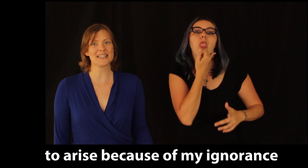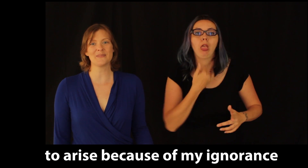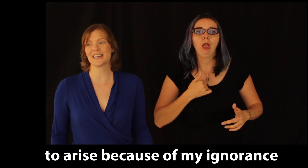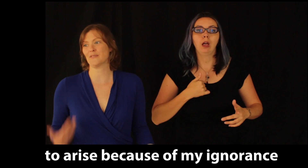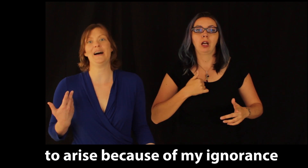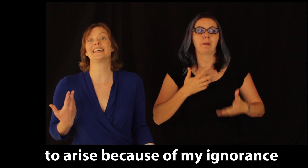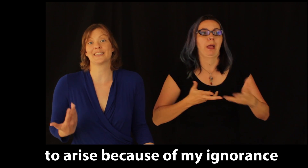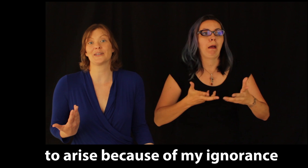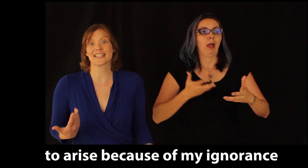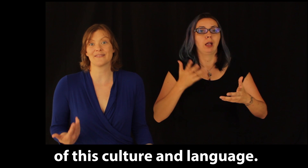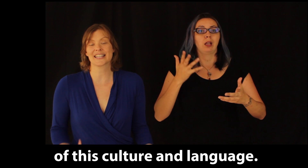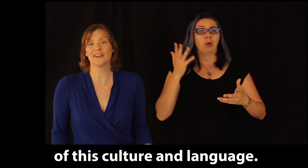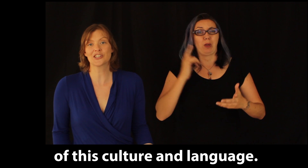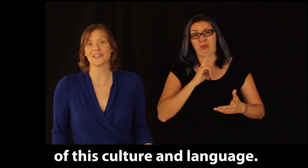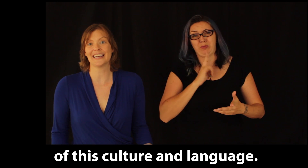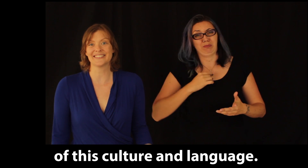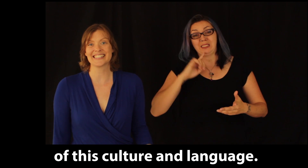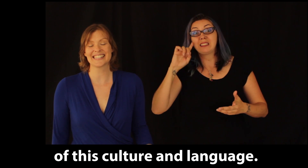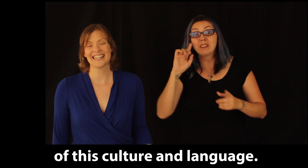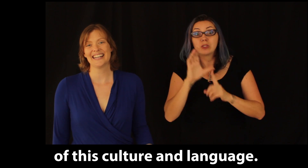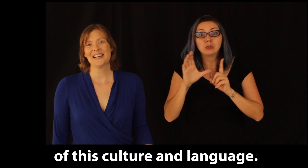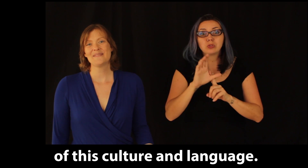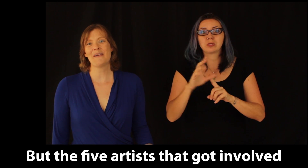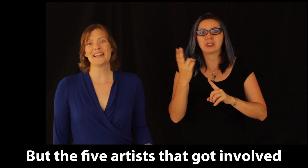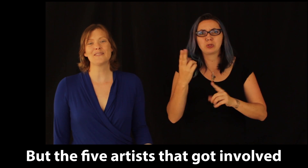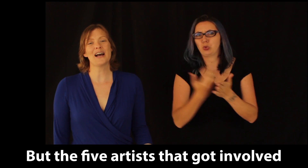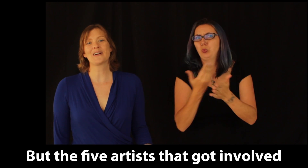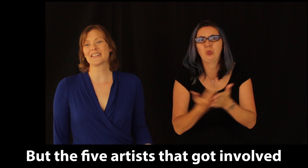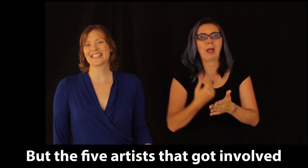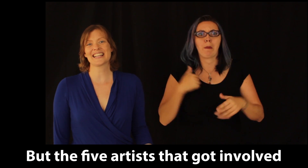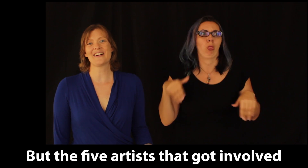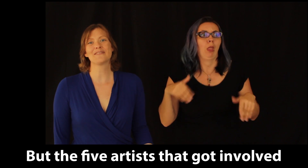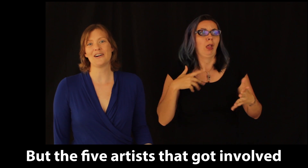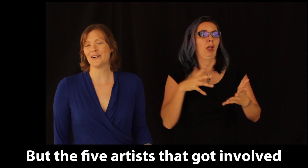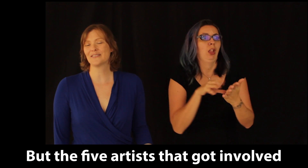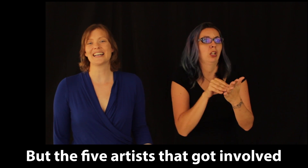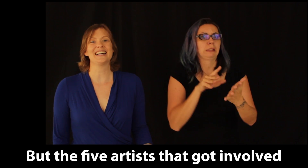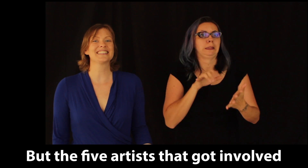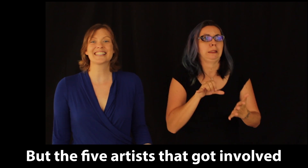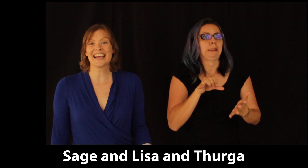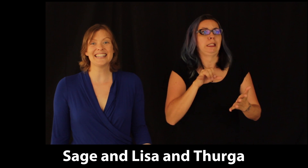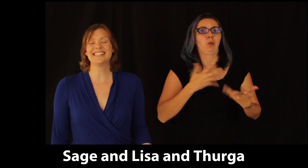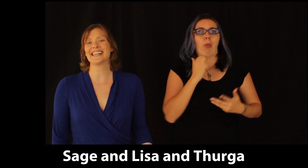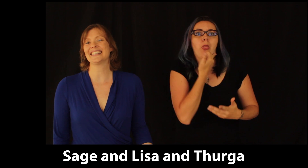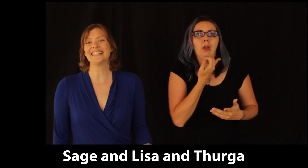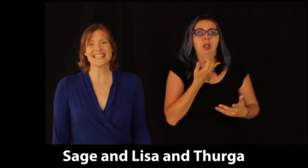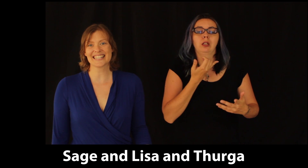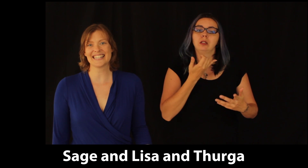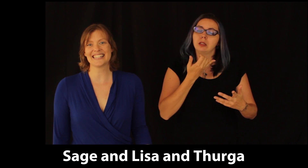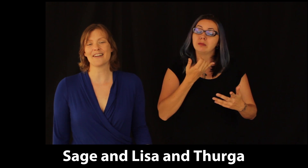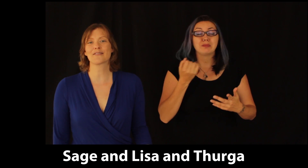to arise because of my ignorance of this culture and language. But the 5 artists that got involved, Sage